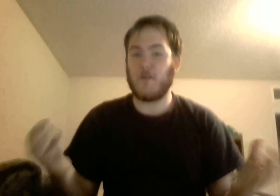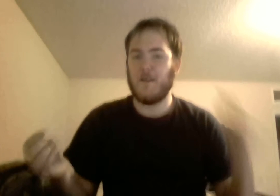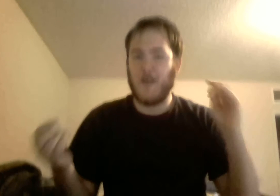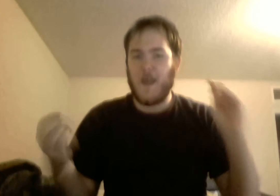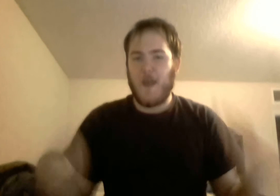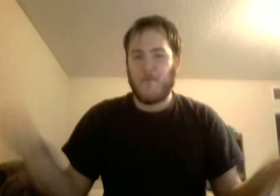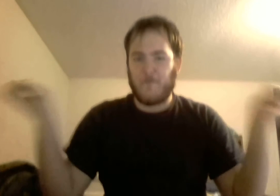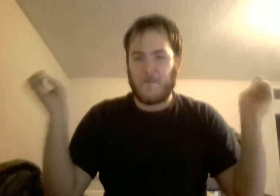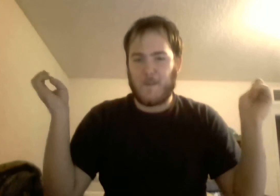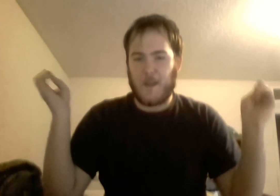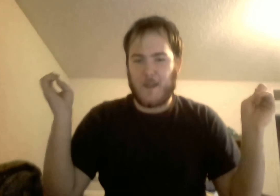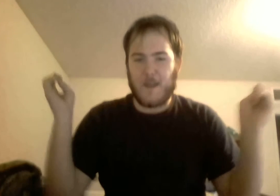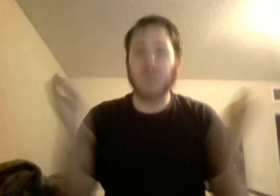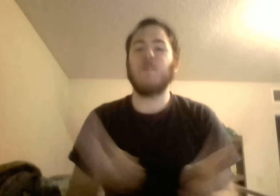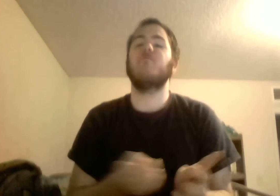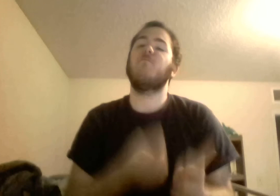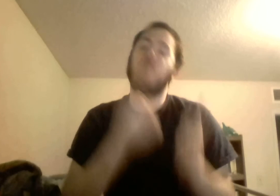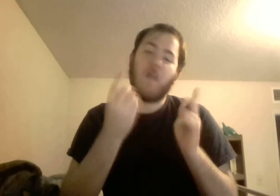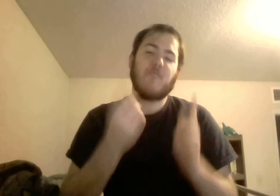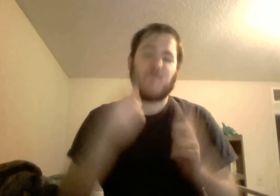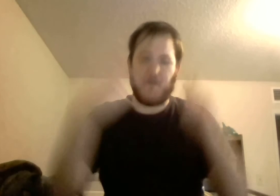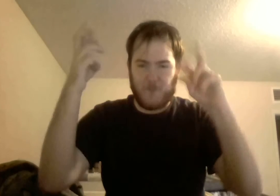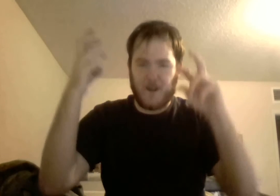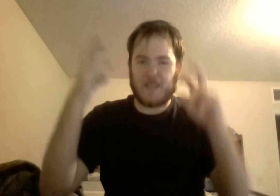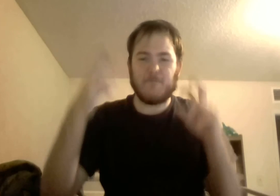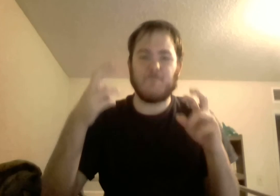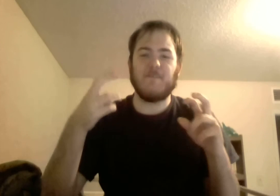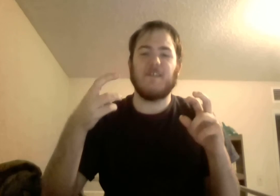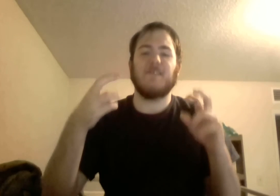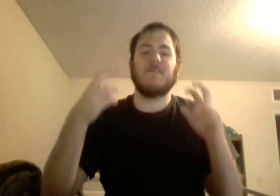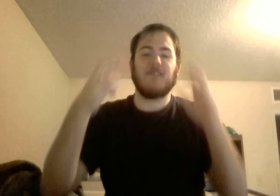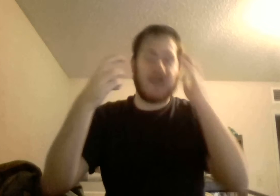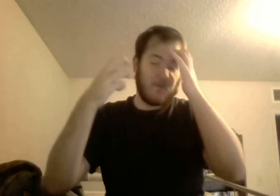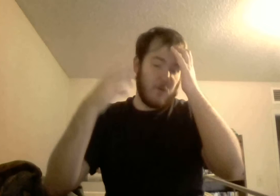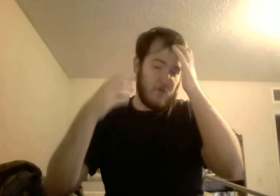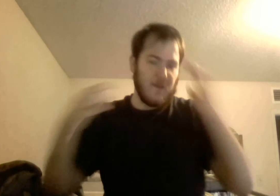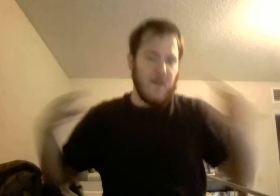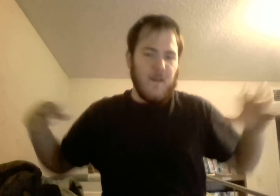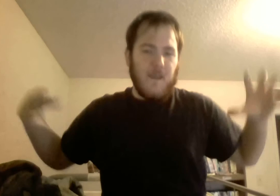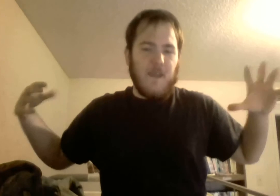one. And you wait for the butt, then I suppose, but, and,